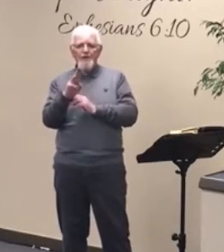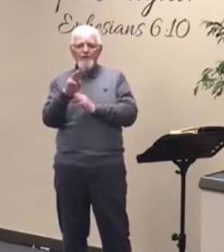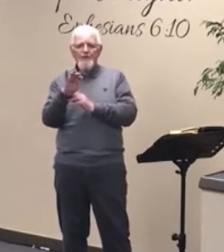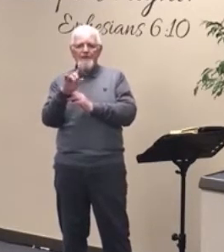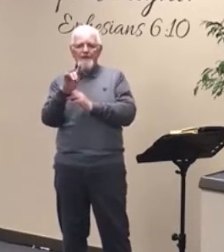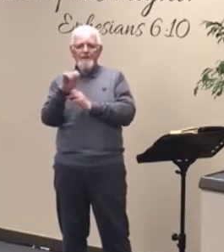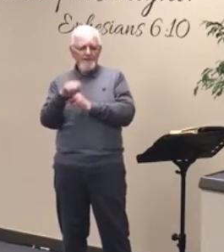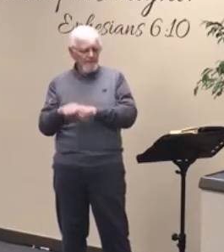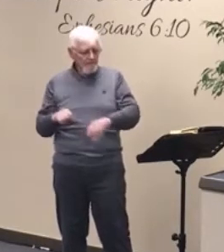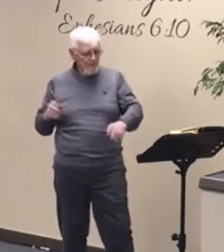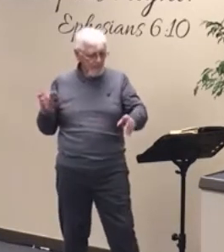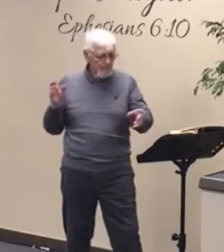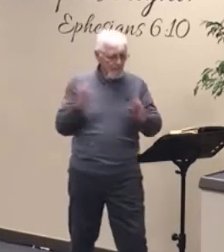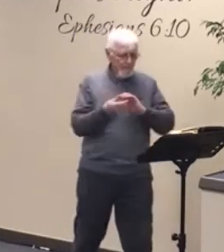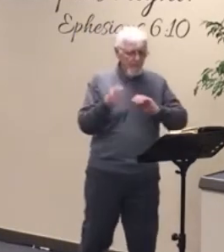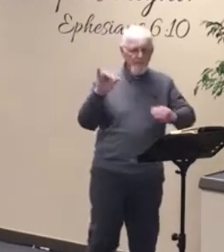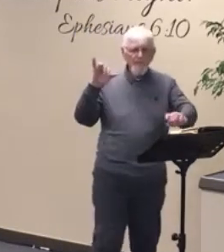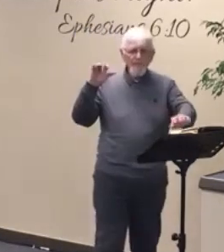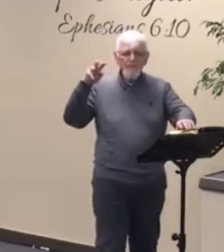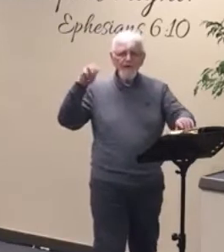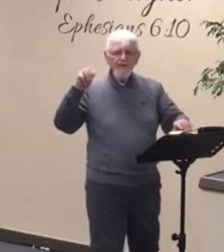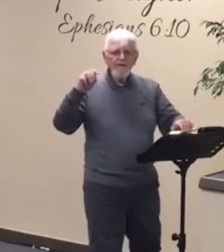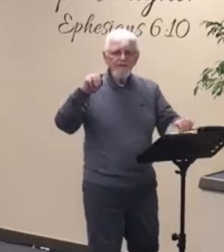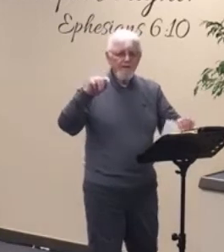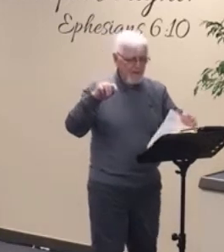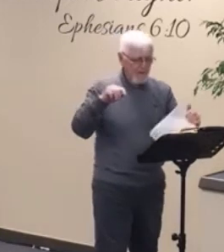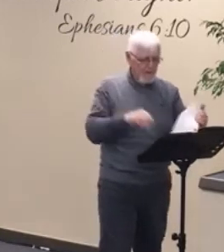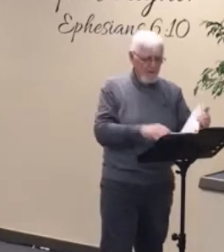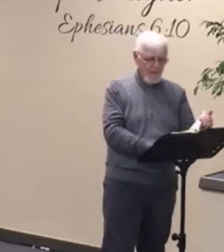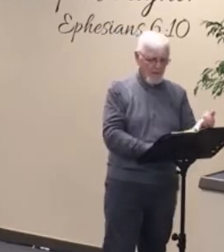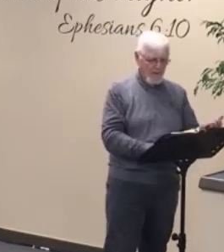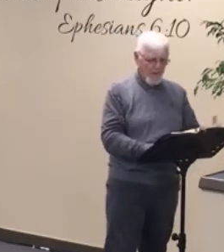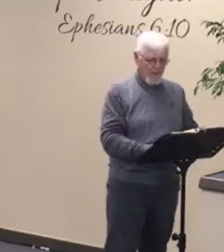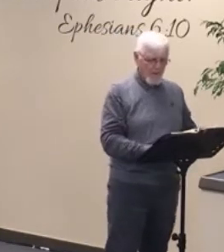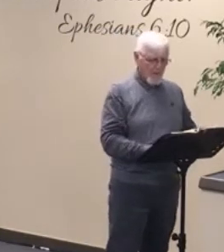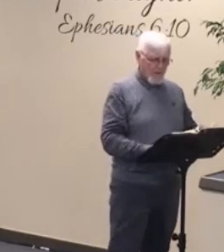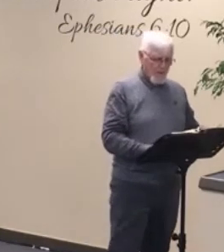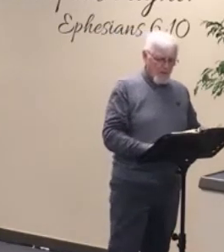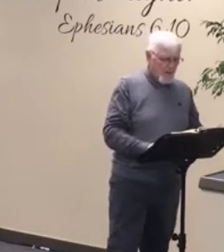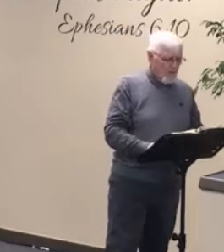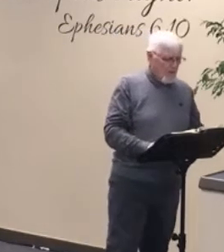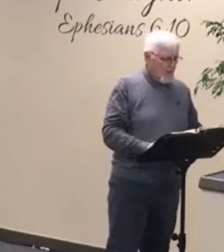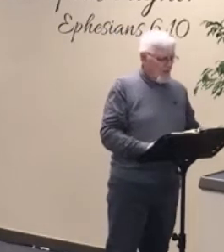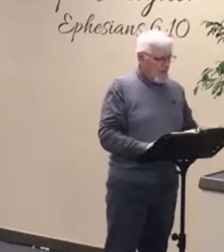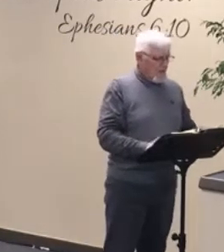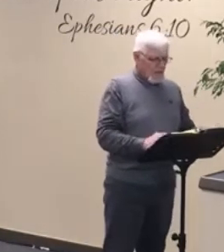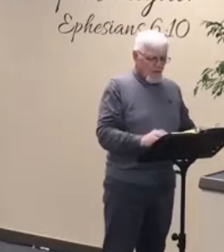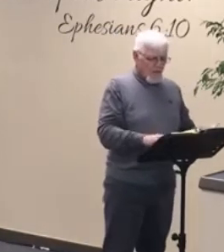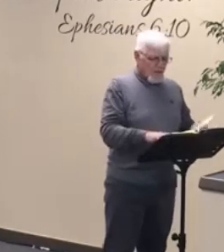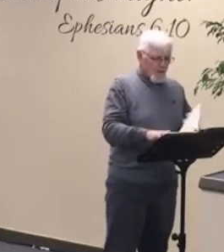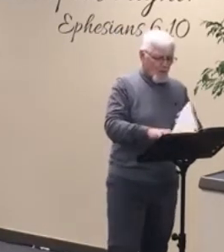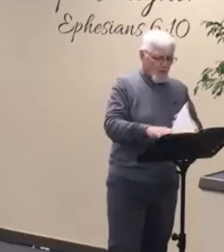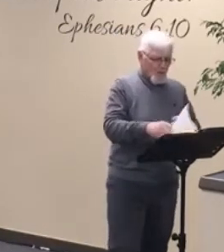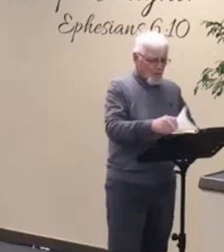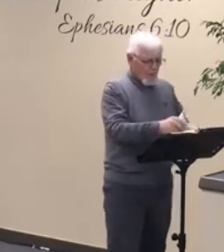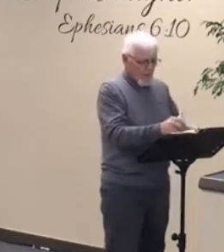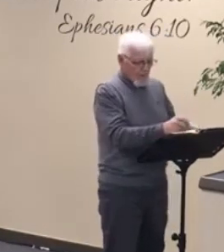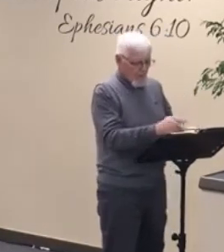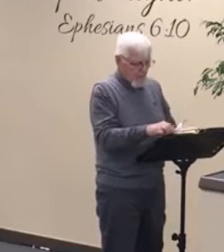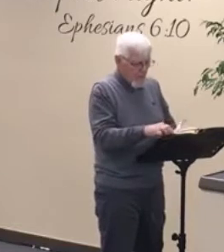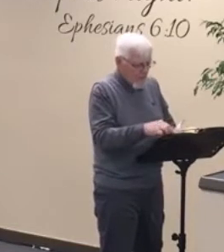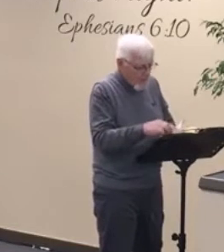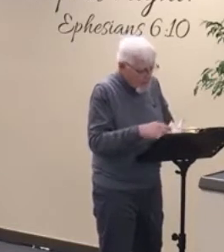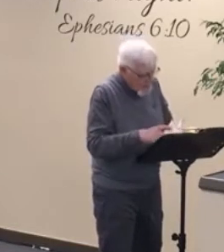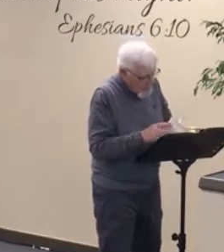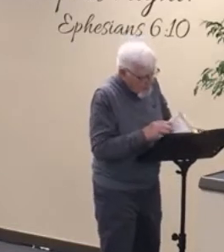to James, I'm going to read you another passage in 1 Peter. I'm going to turn to James too, if I can find it and talk at the same time. Hold your place in